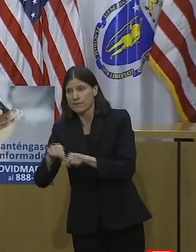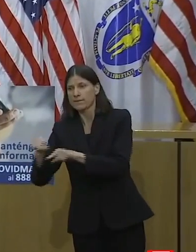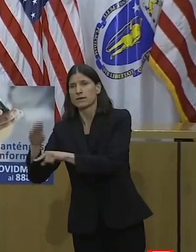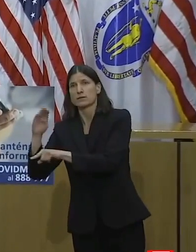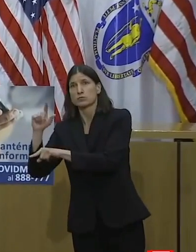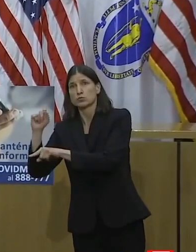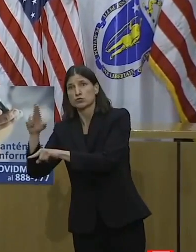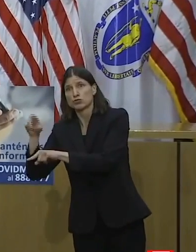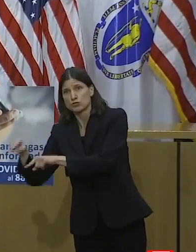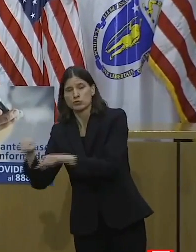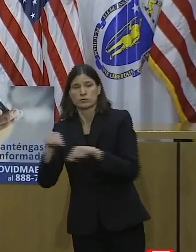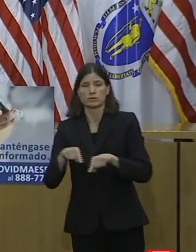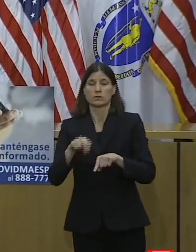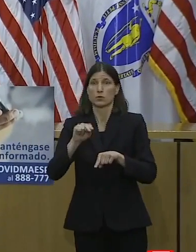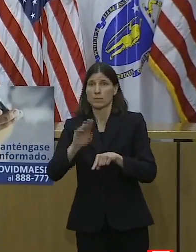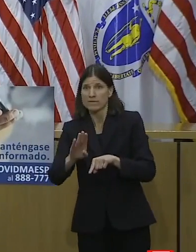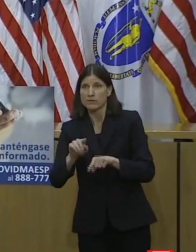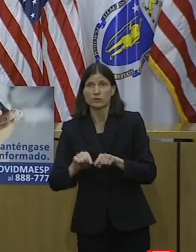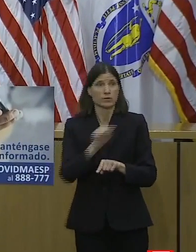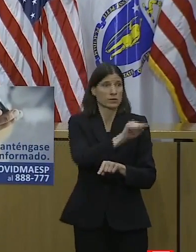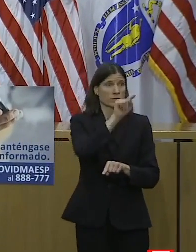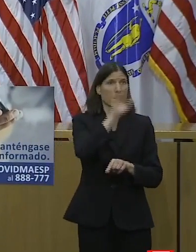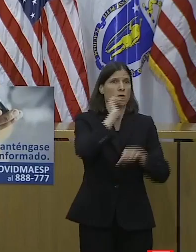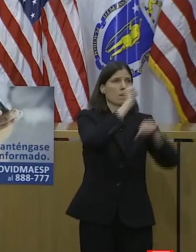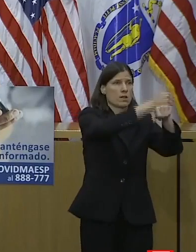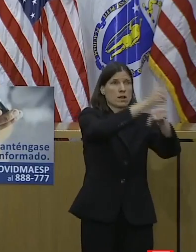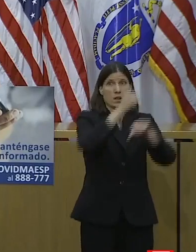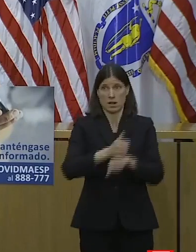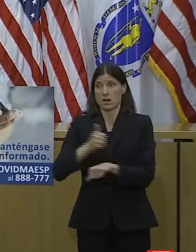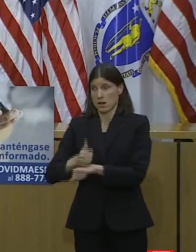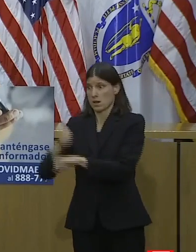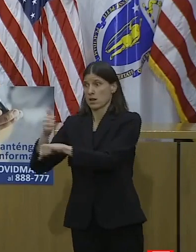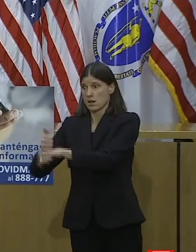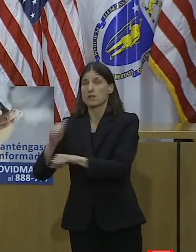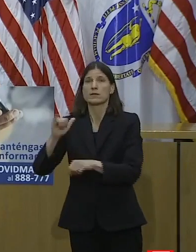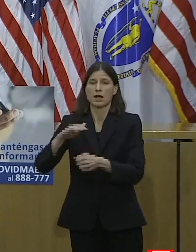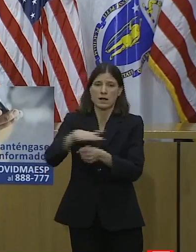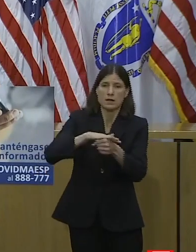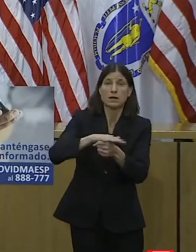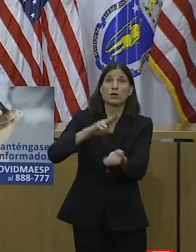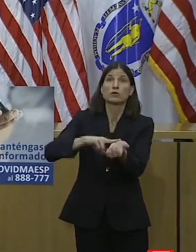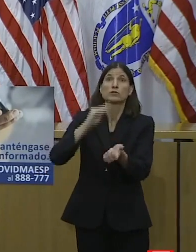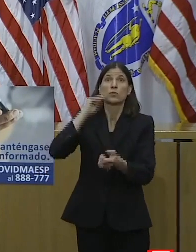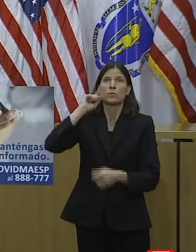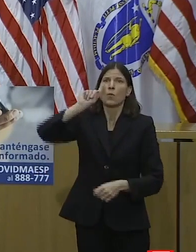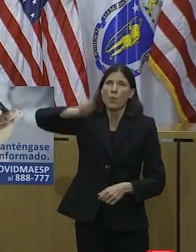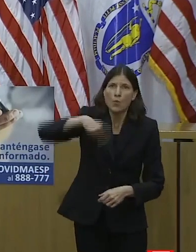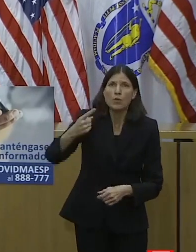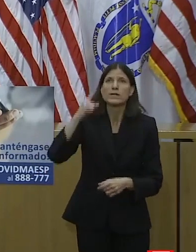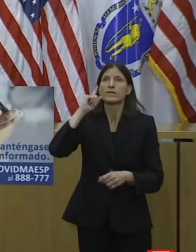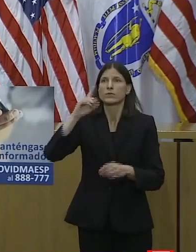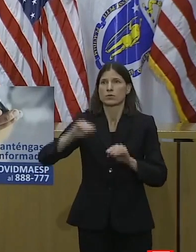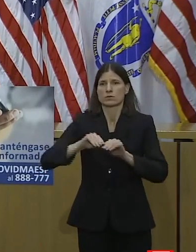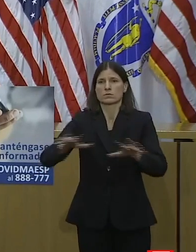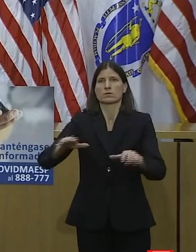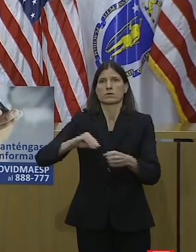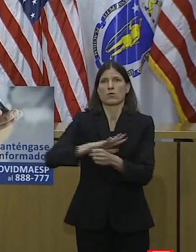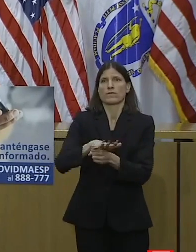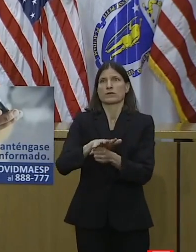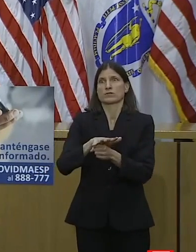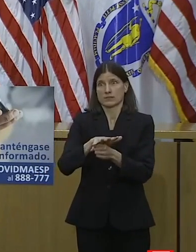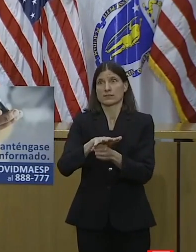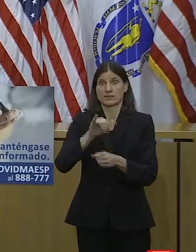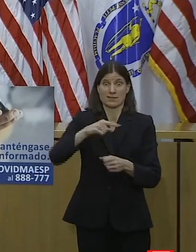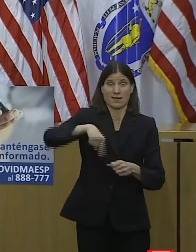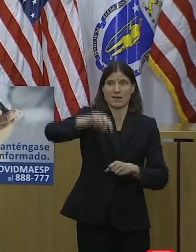stages. No one's ever done this before. The Command Center pulled this together using every available resource and